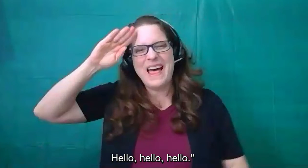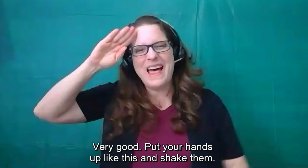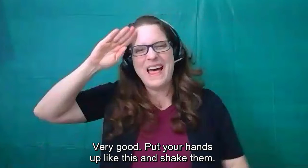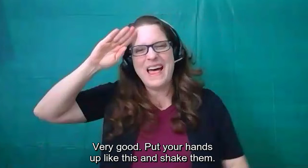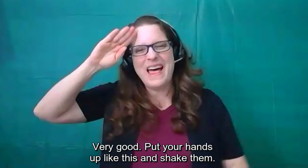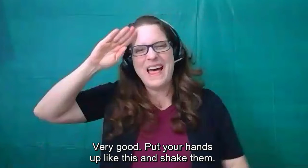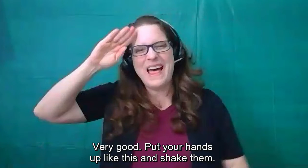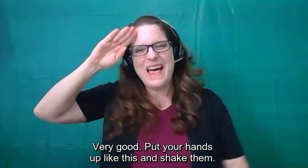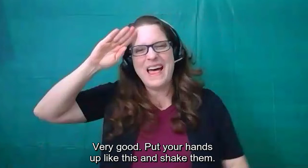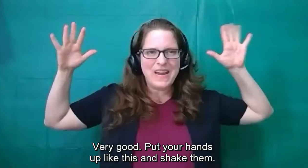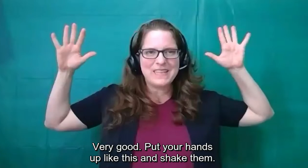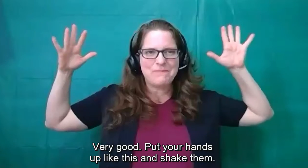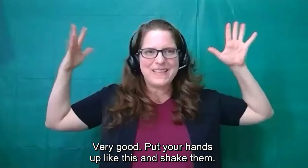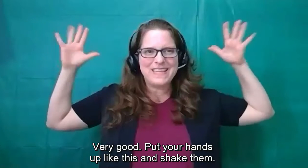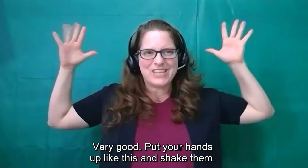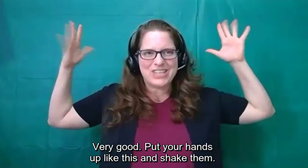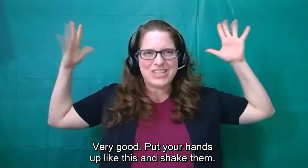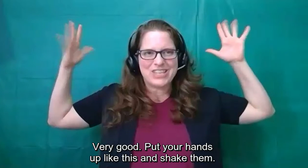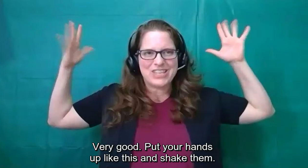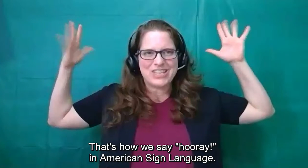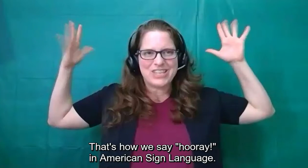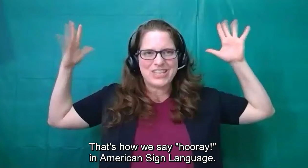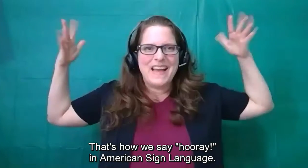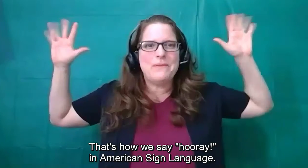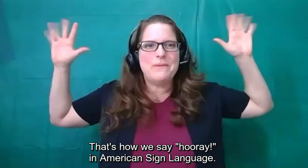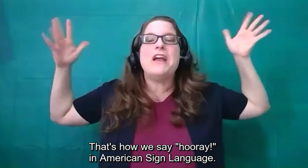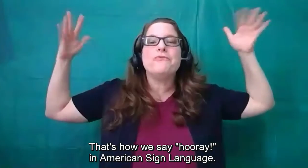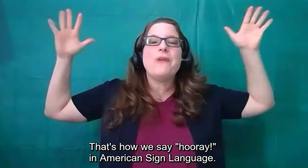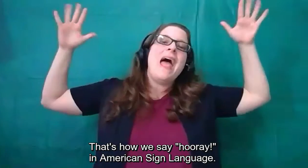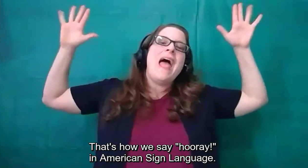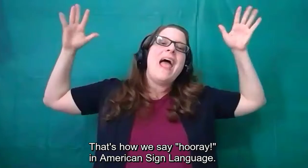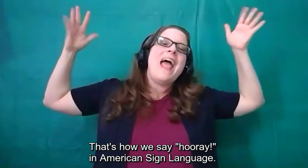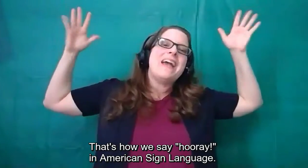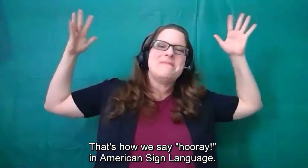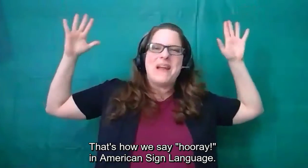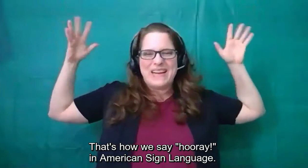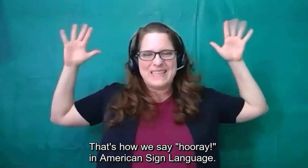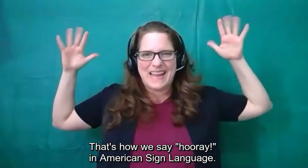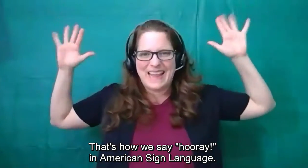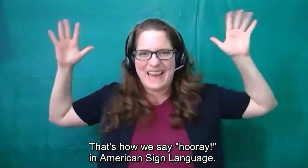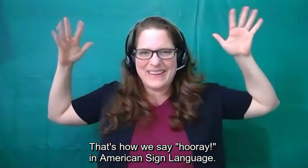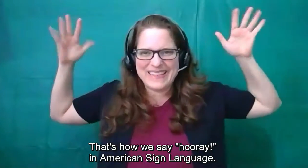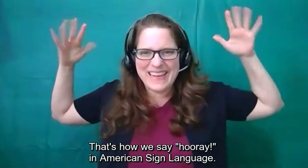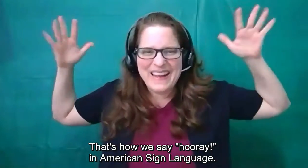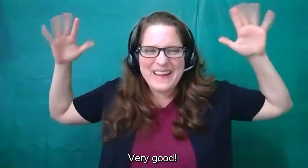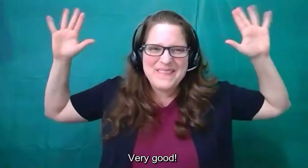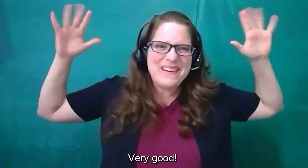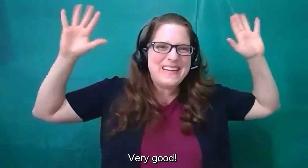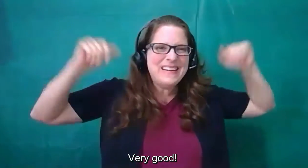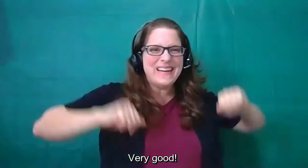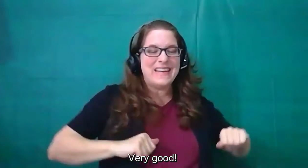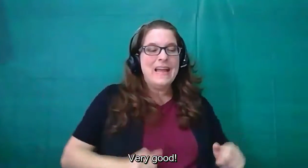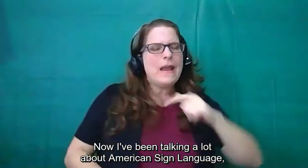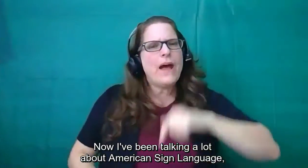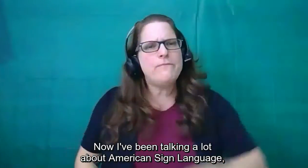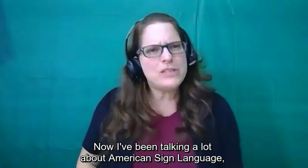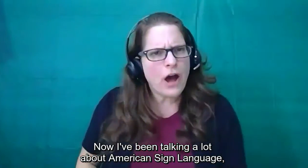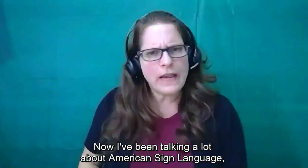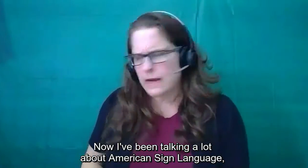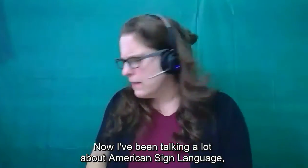Very good. Put your hands up like this and shake them. That's how we say hooray in American Sign Language. Very good. Now I've been talking a lot